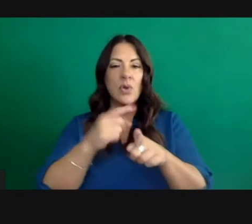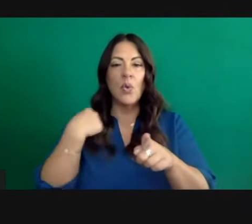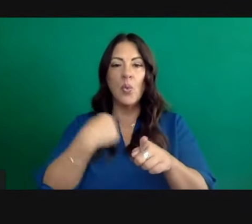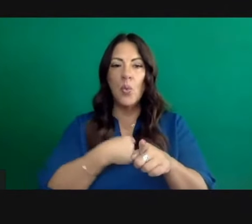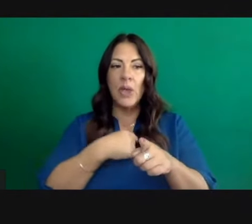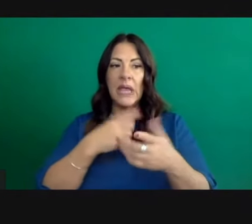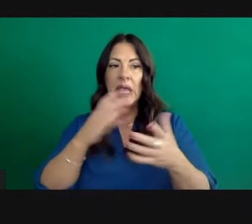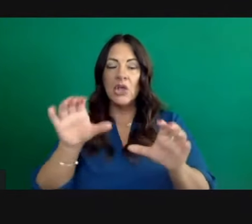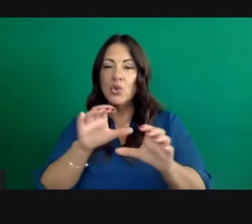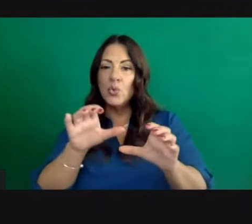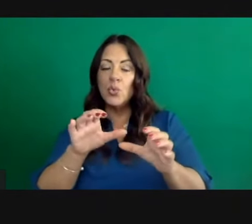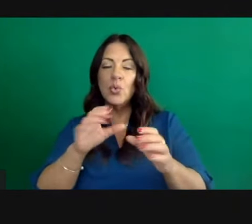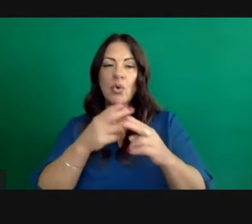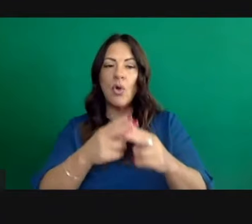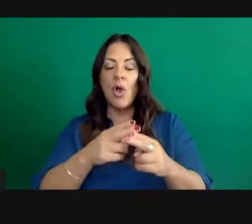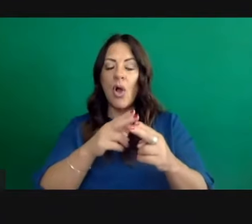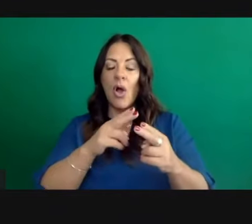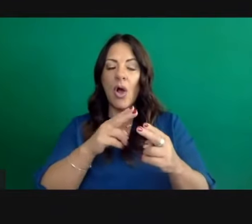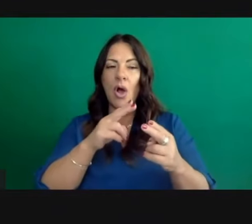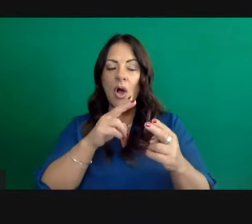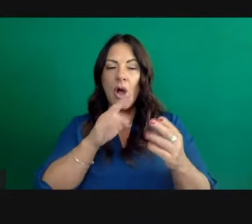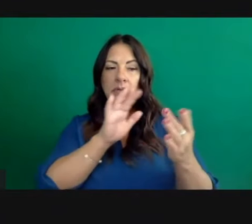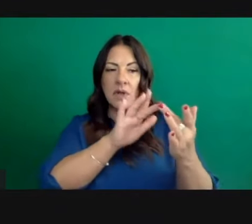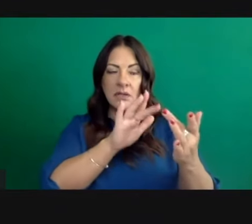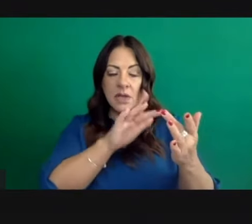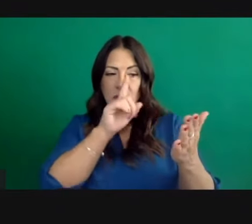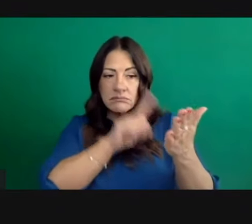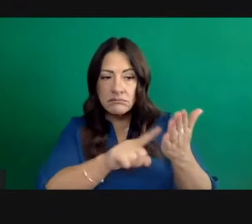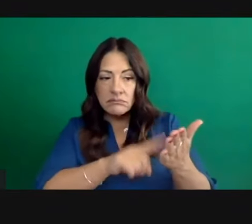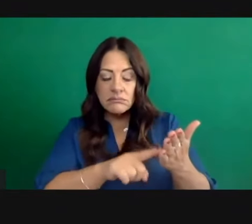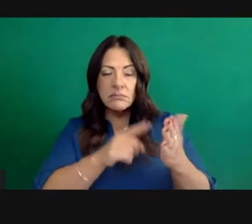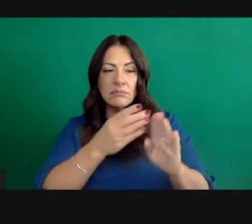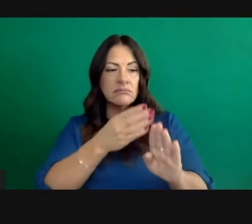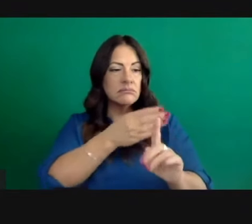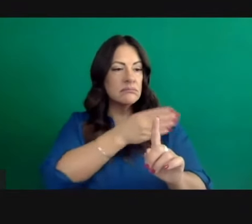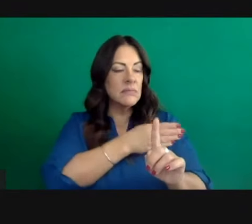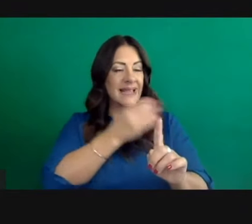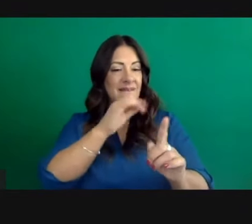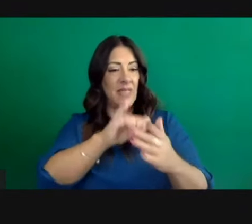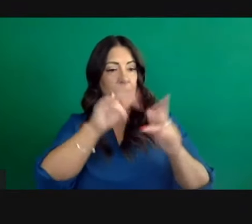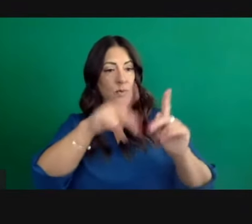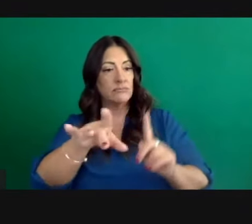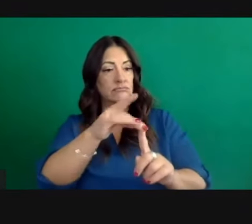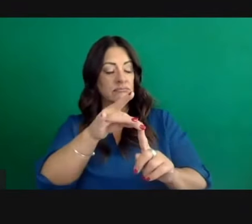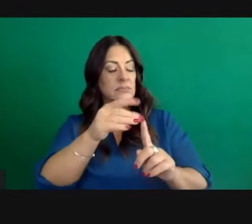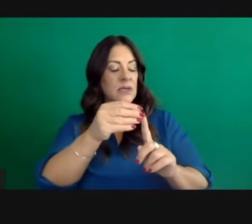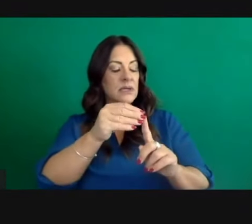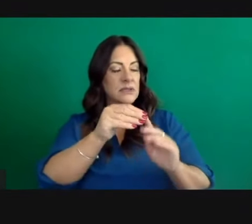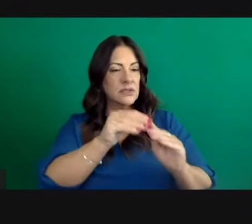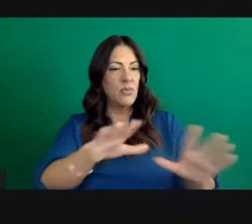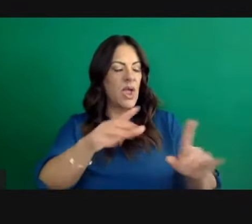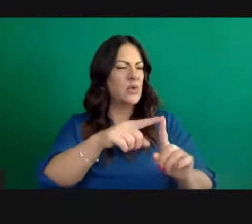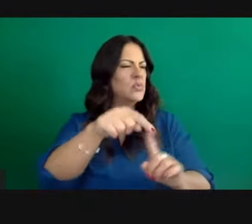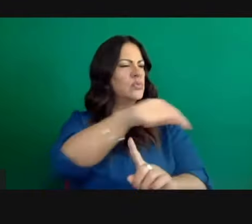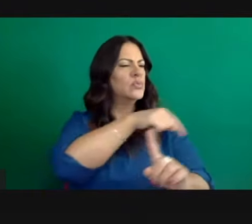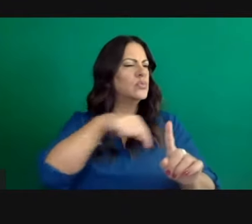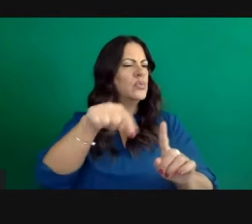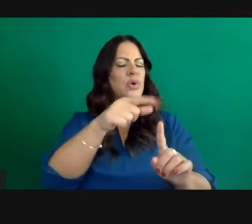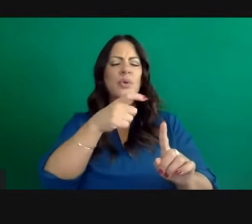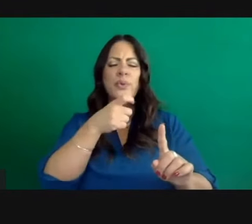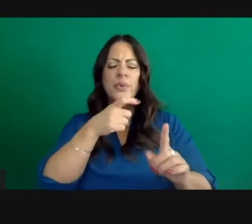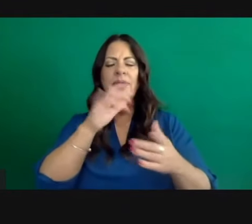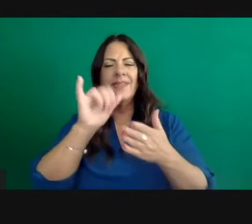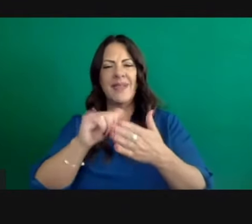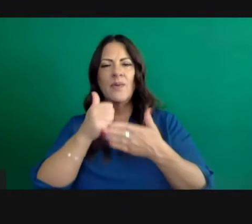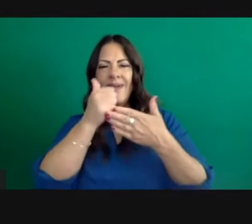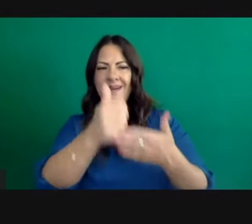disease investigation, make strong recommendations around isolation, and really supporting people to make that choice to